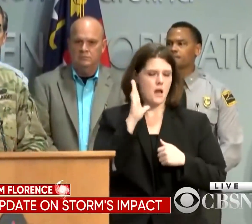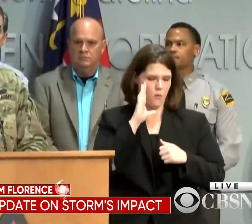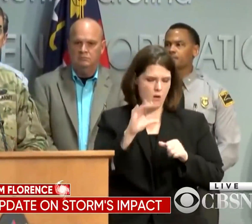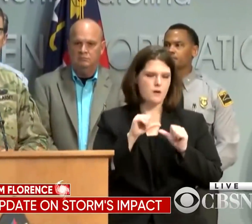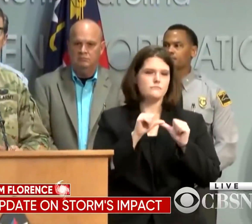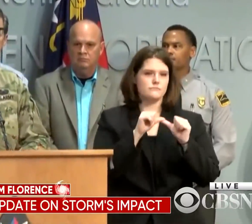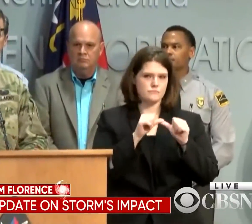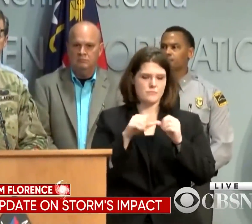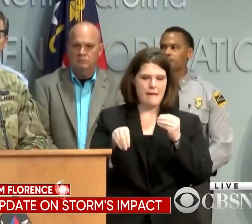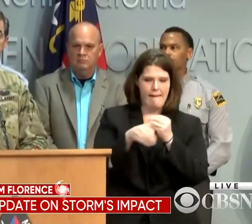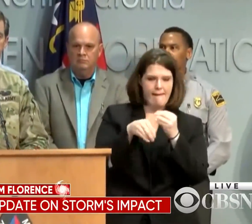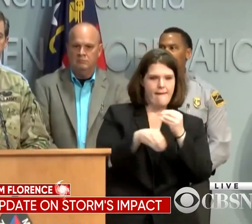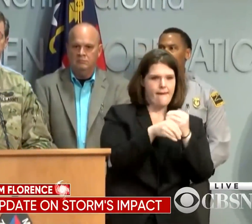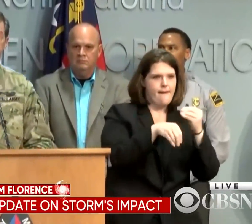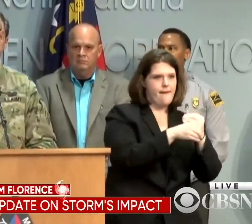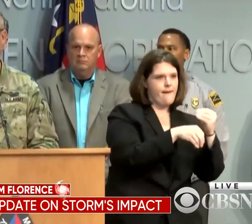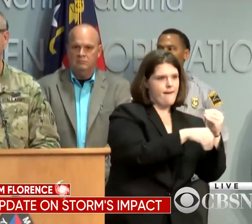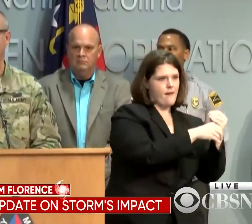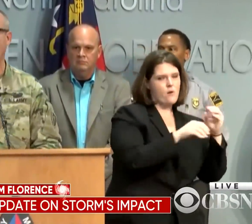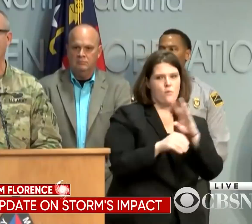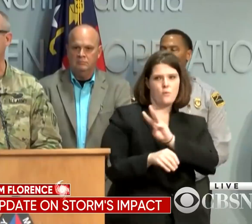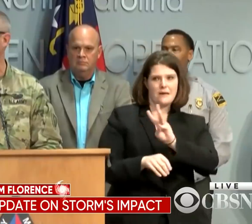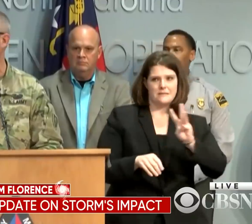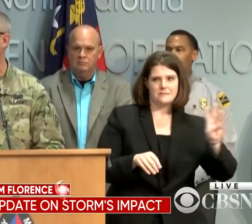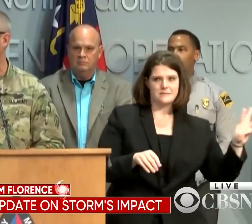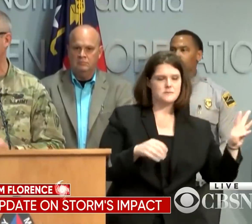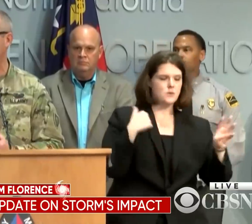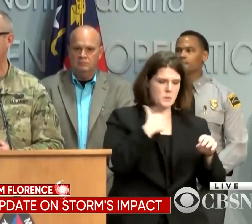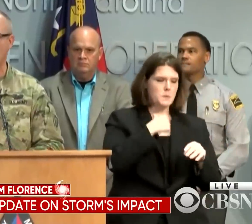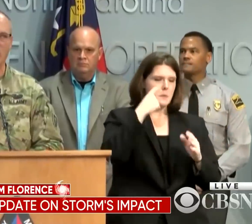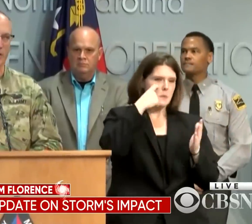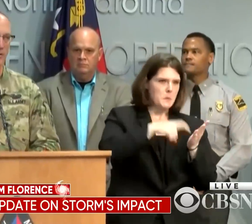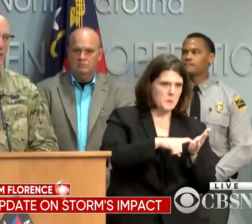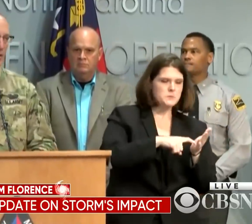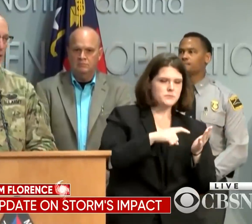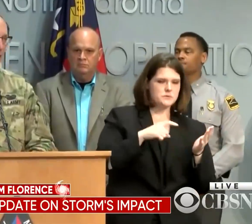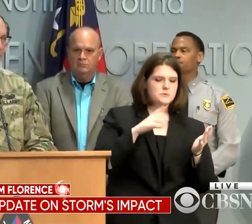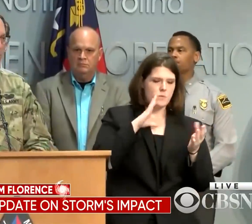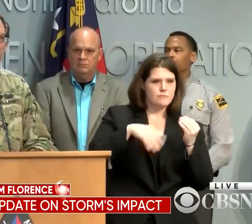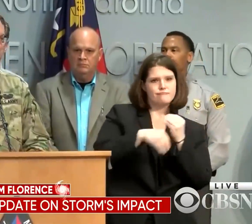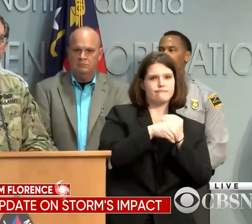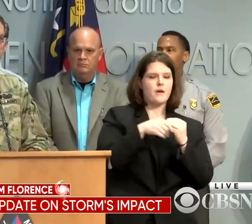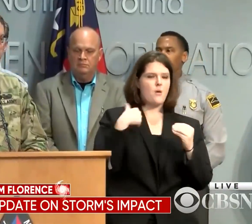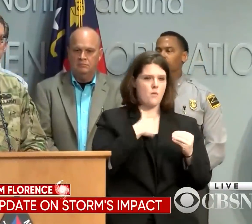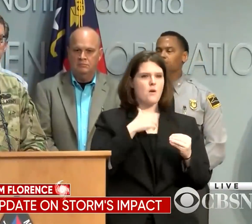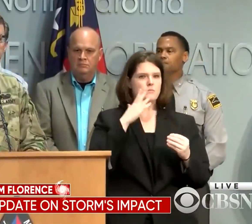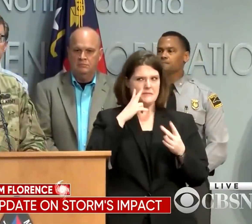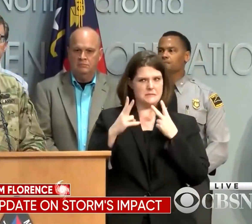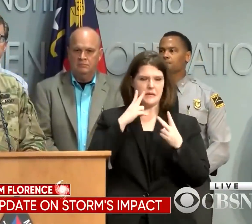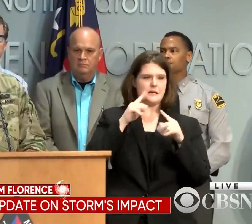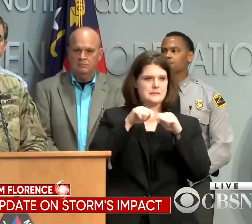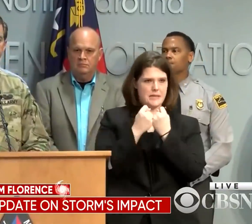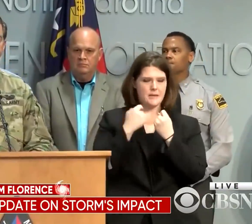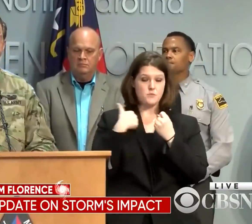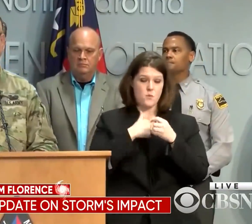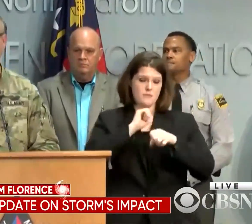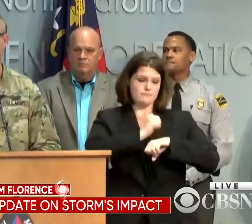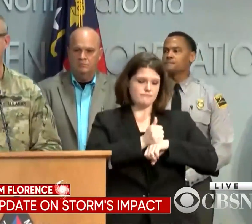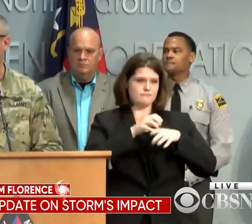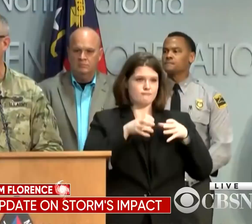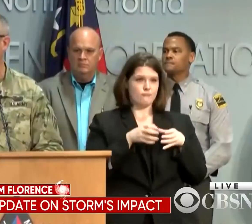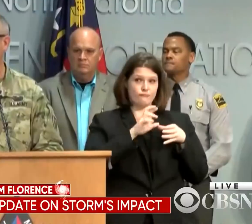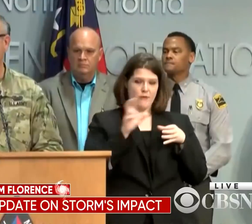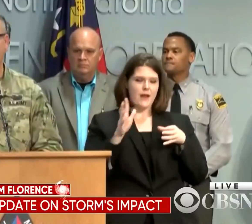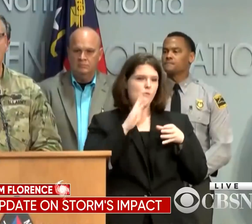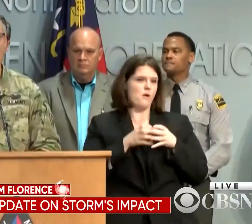to move west, and we will, I think, see an increase in the utilization and the application of some of these teams that we already have